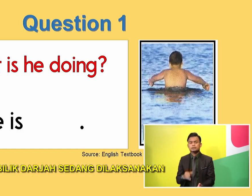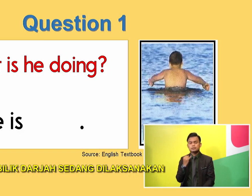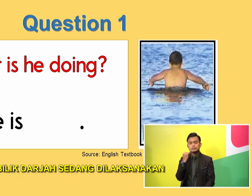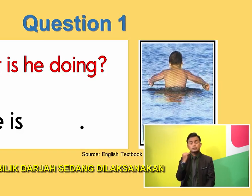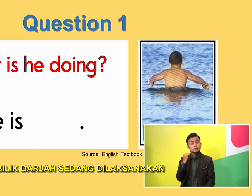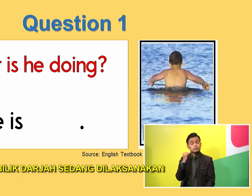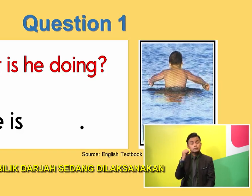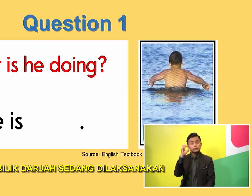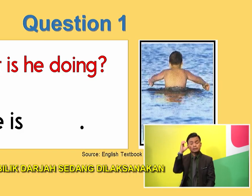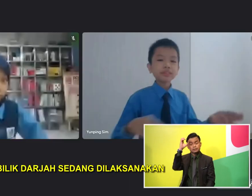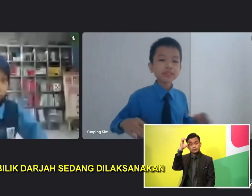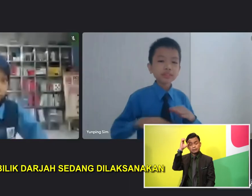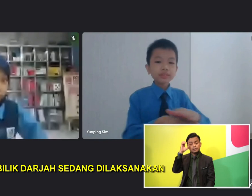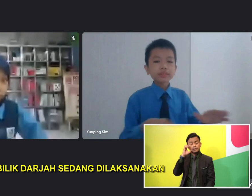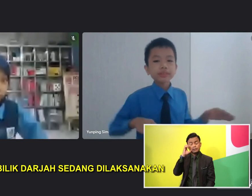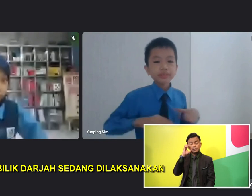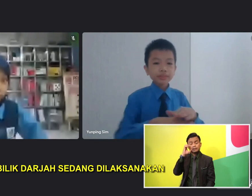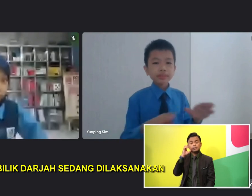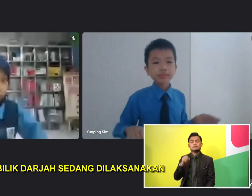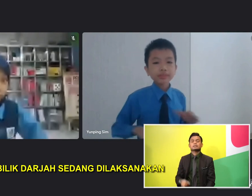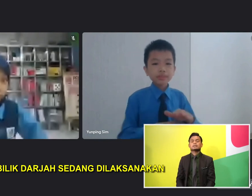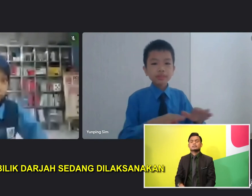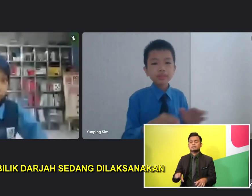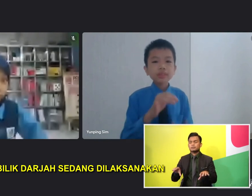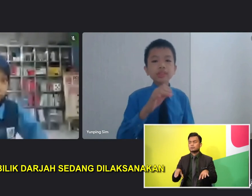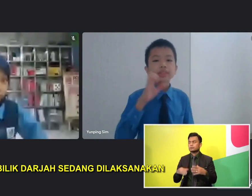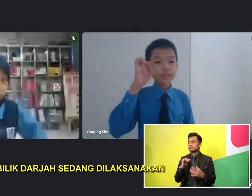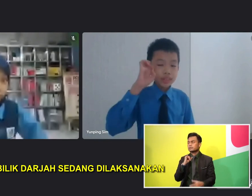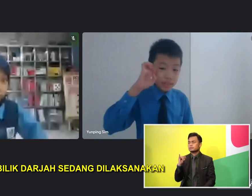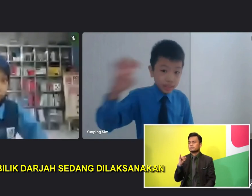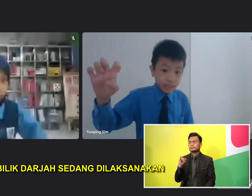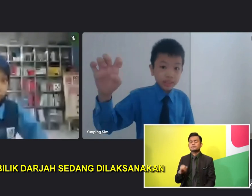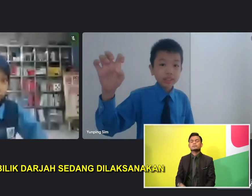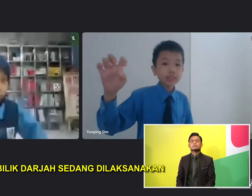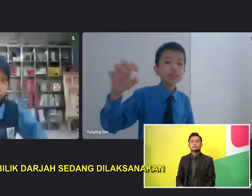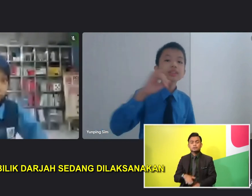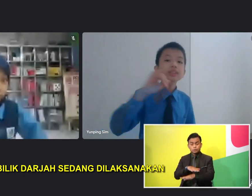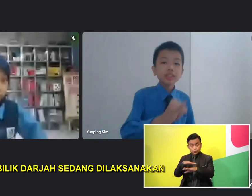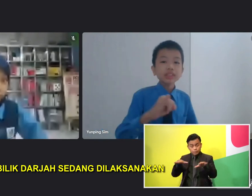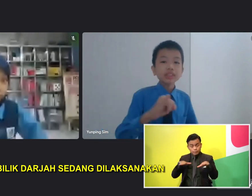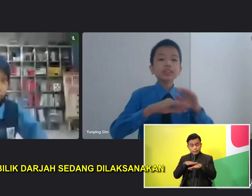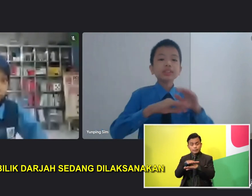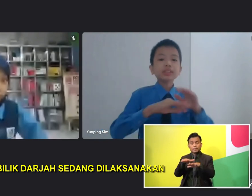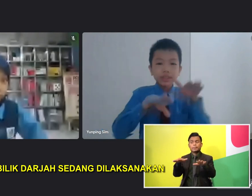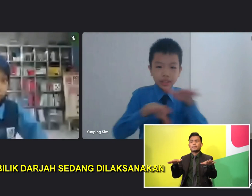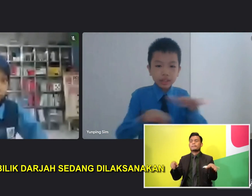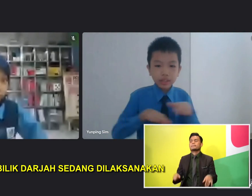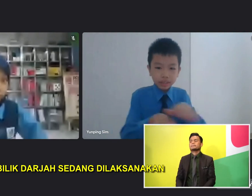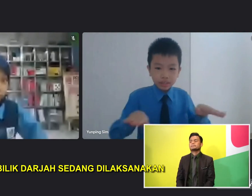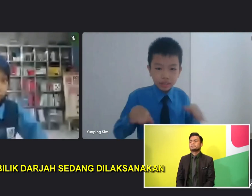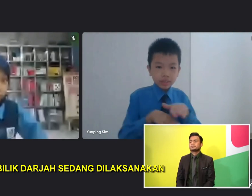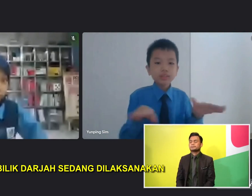Okay. Ping Ping, he is swimming. Correct. Okay. He